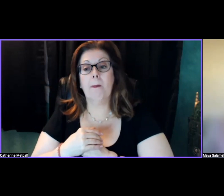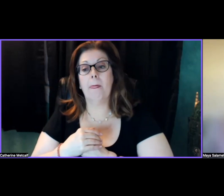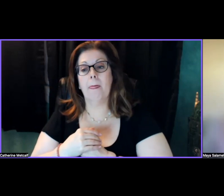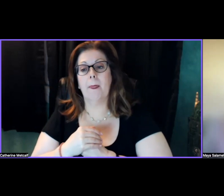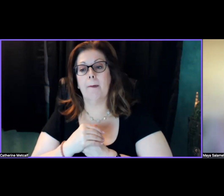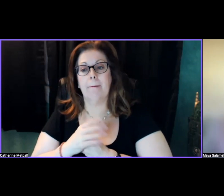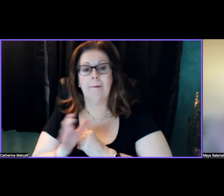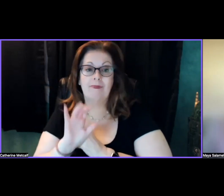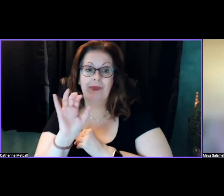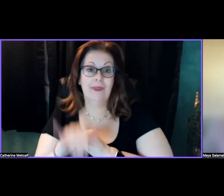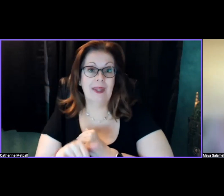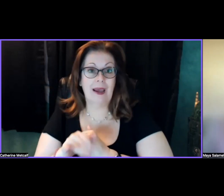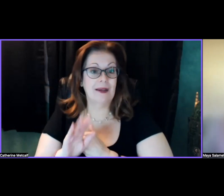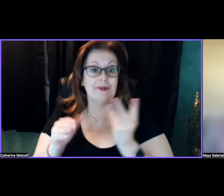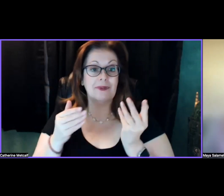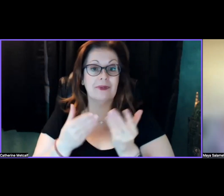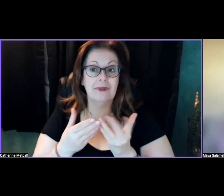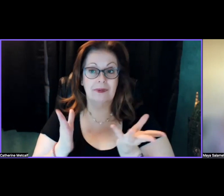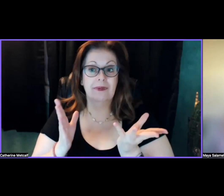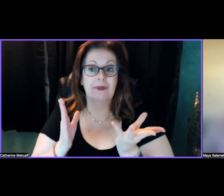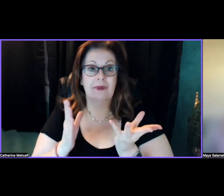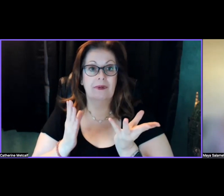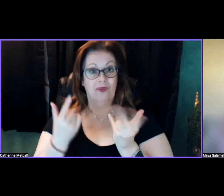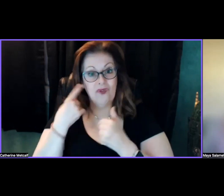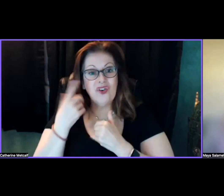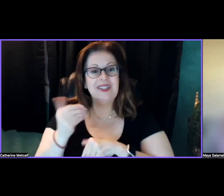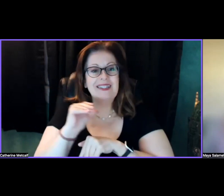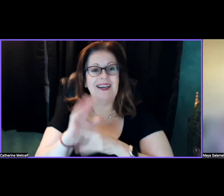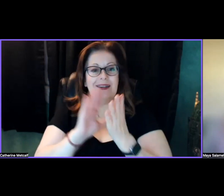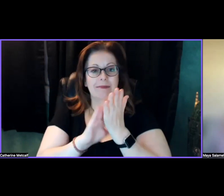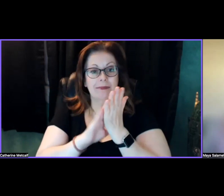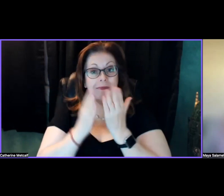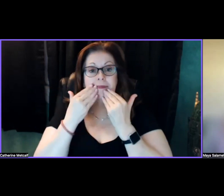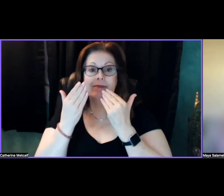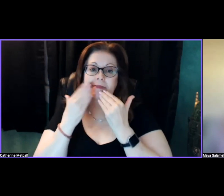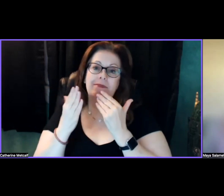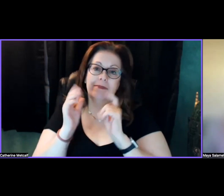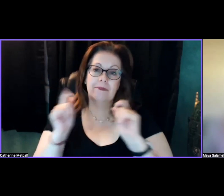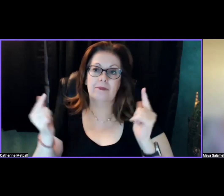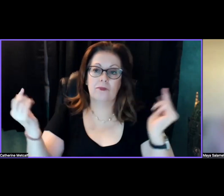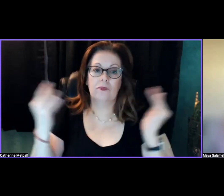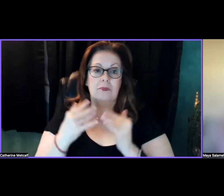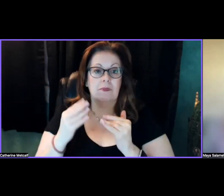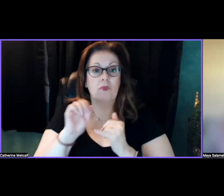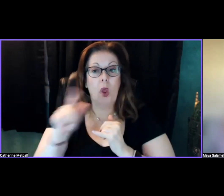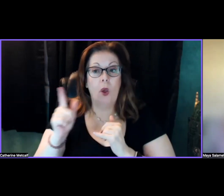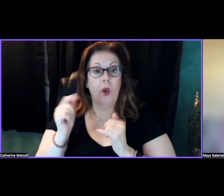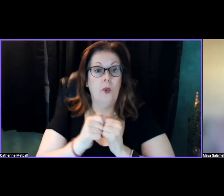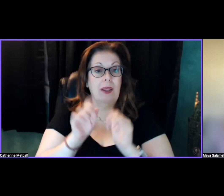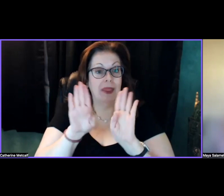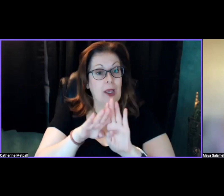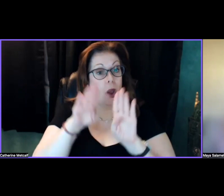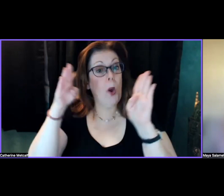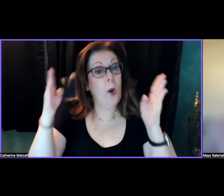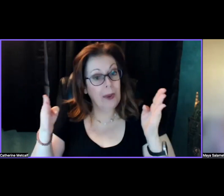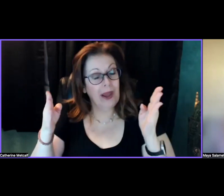That is my set for tonight. Thank you everyone who came and everyone who opened. It has been